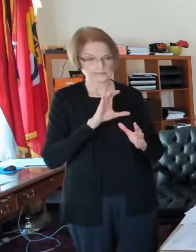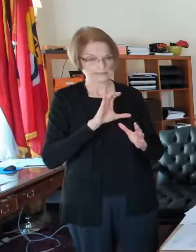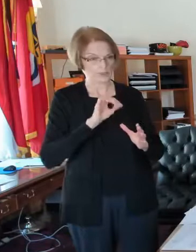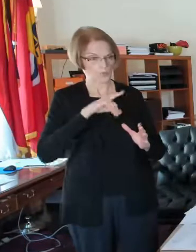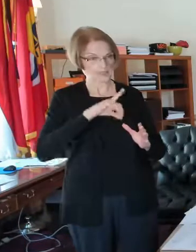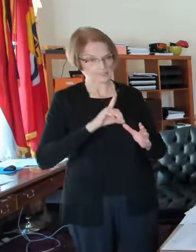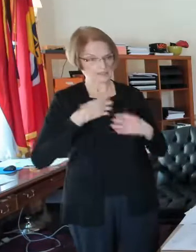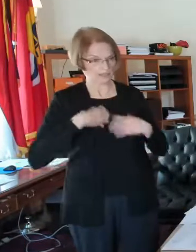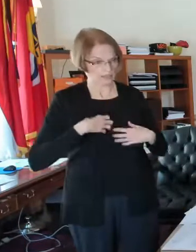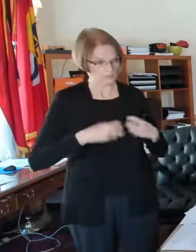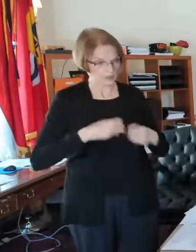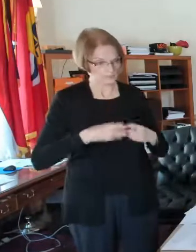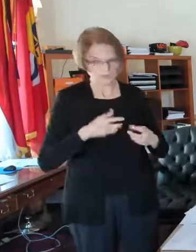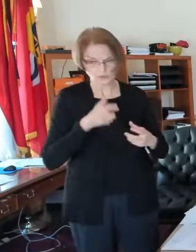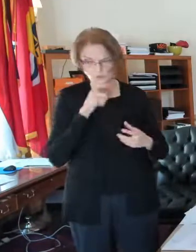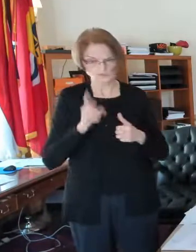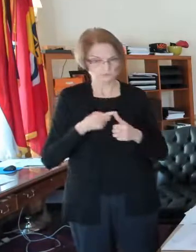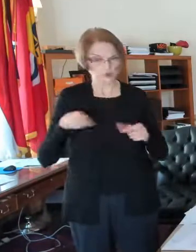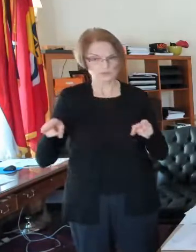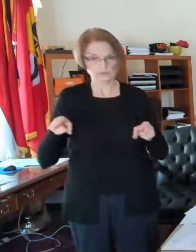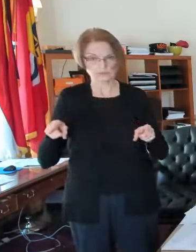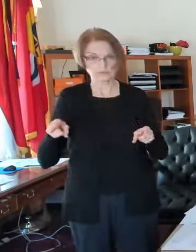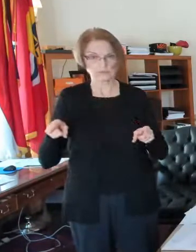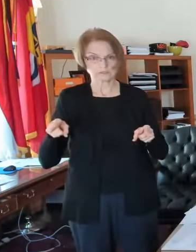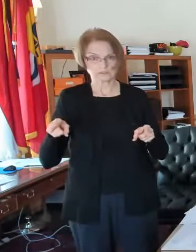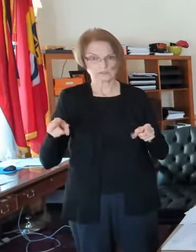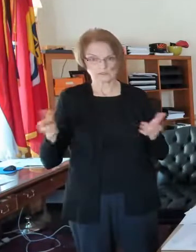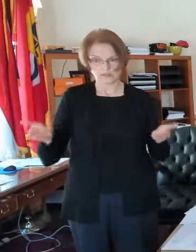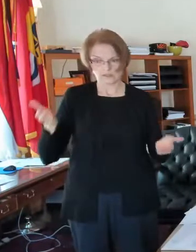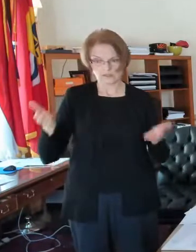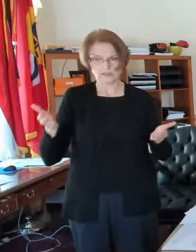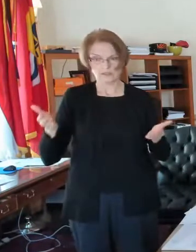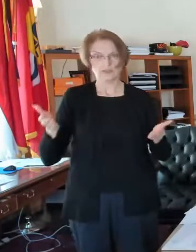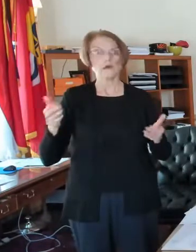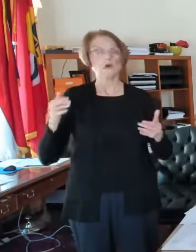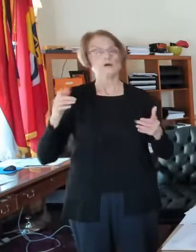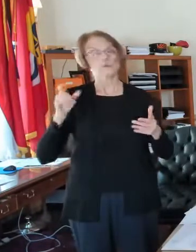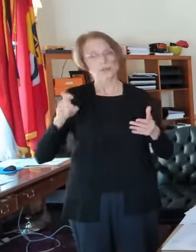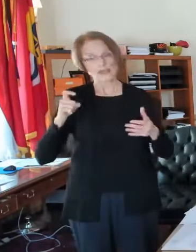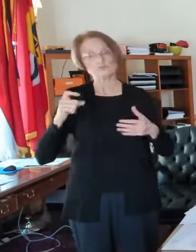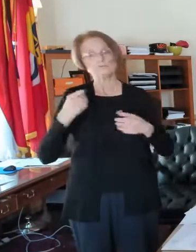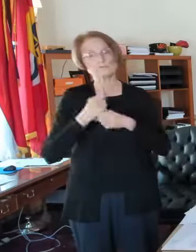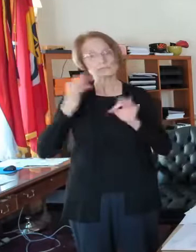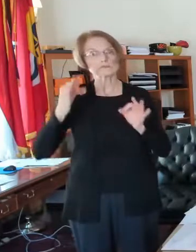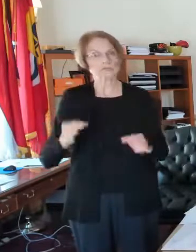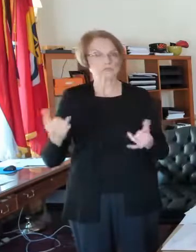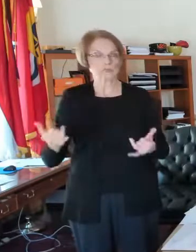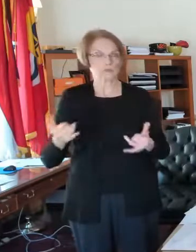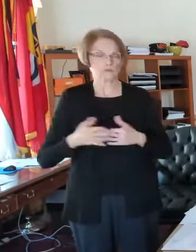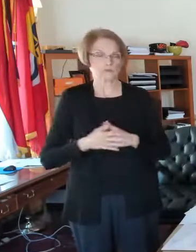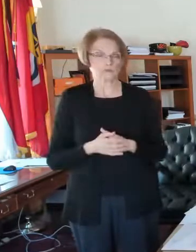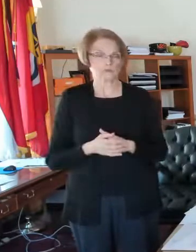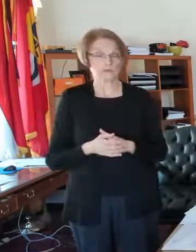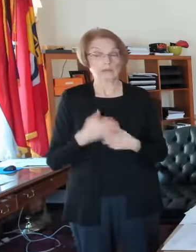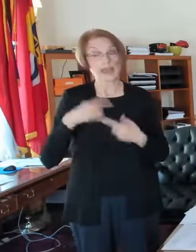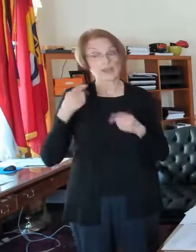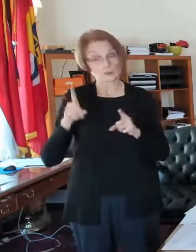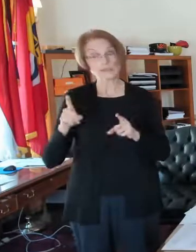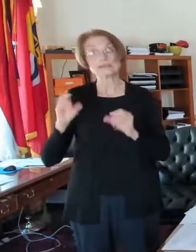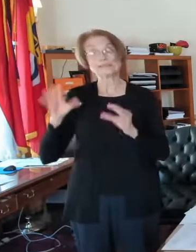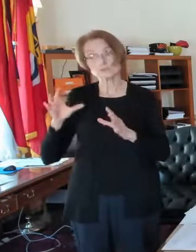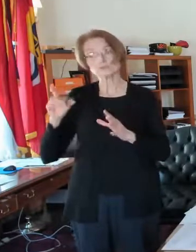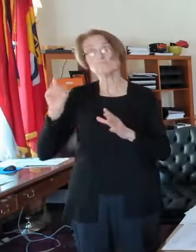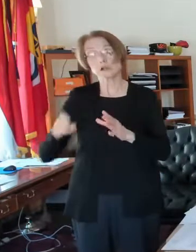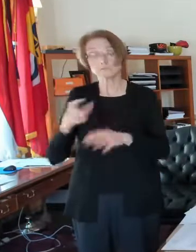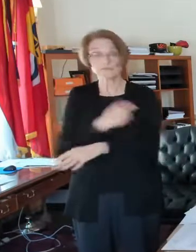COPD? We're still having to make that choice right now. And I absolutely agree teachers need to get